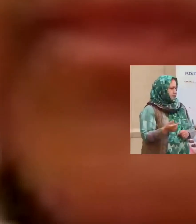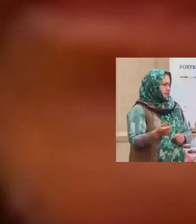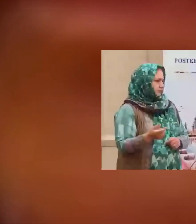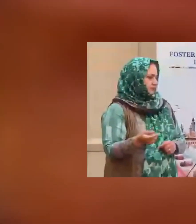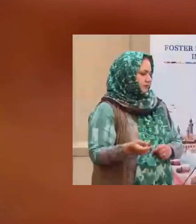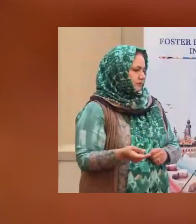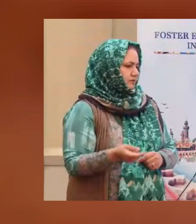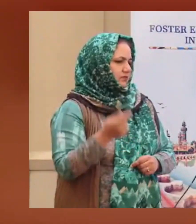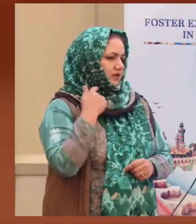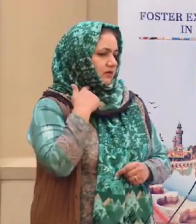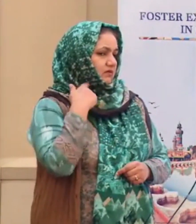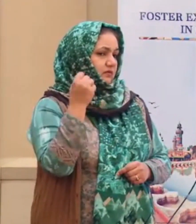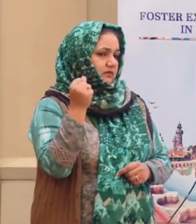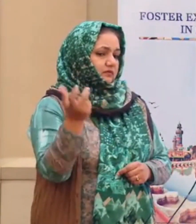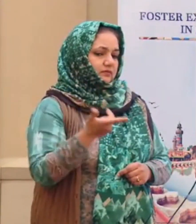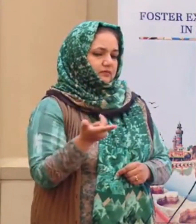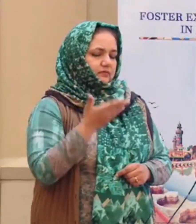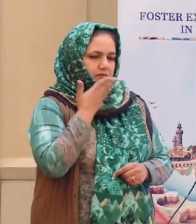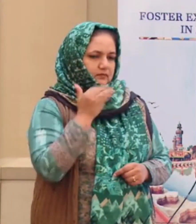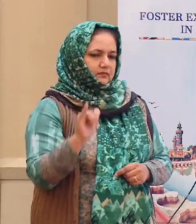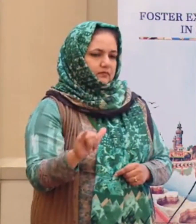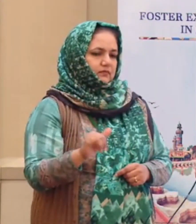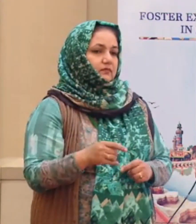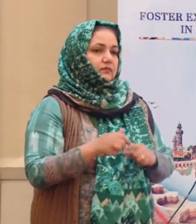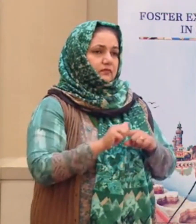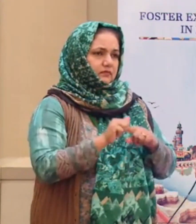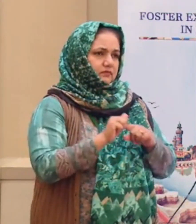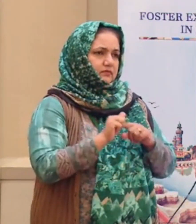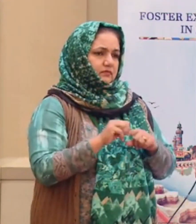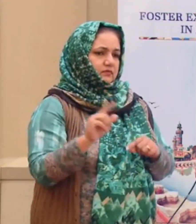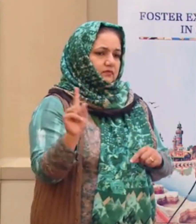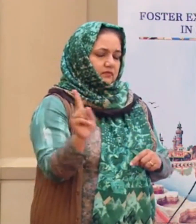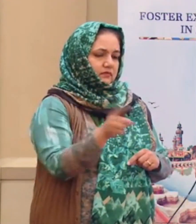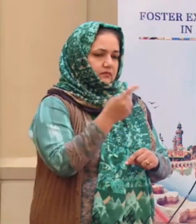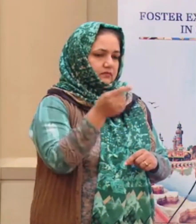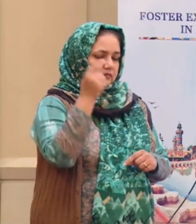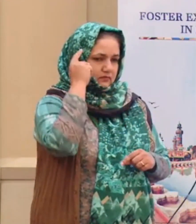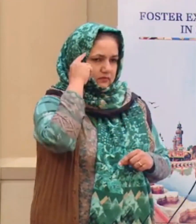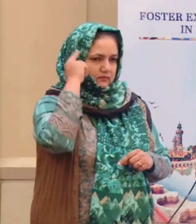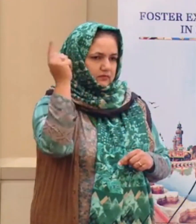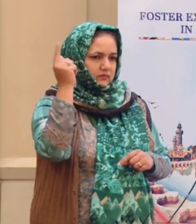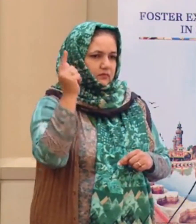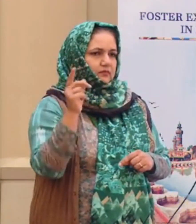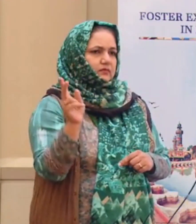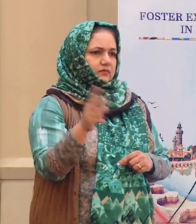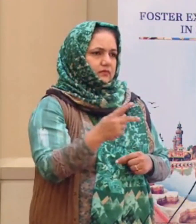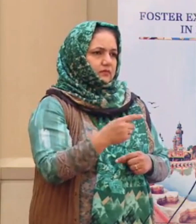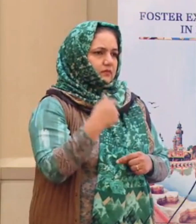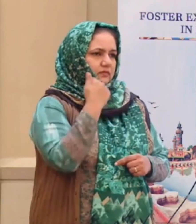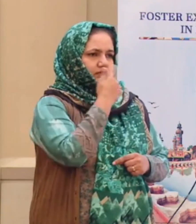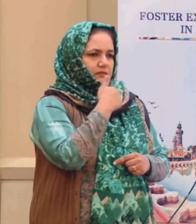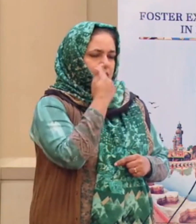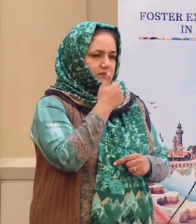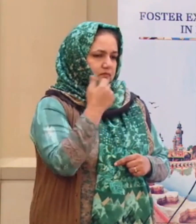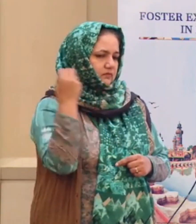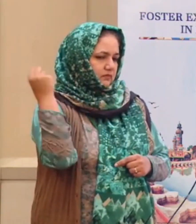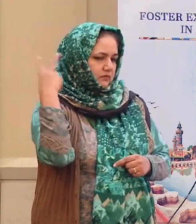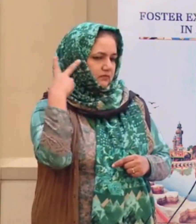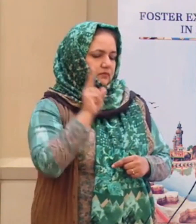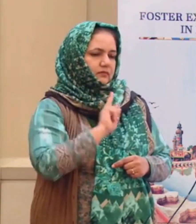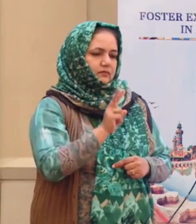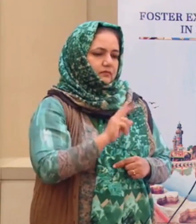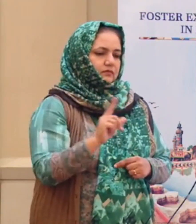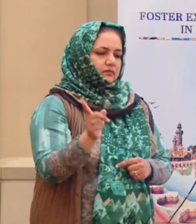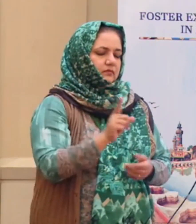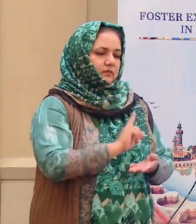facial nerve. The hypopharynx. So it's very important that you have a structured understanding of this. For all the trainees, it is essential that